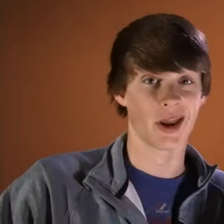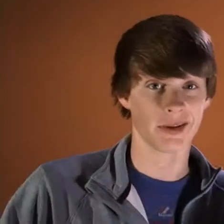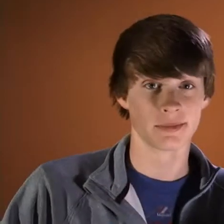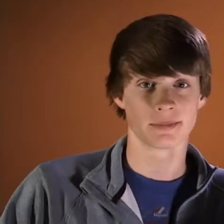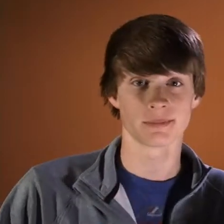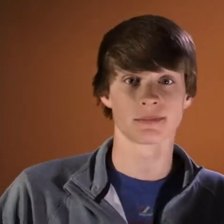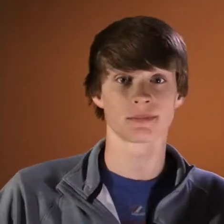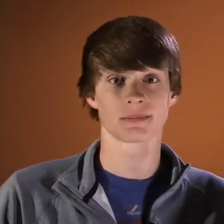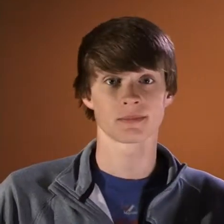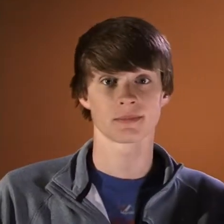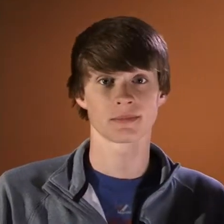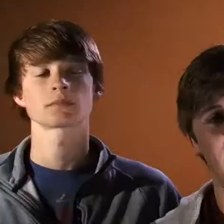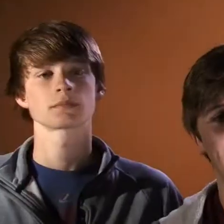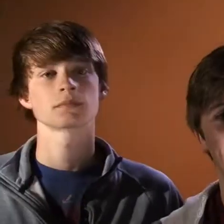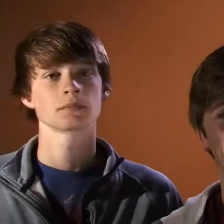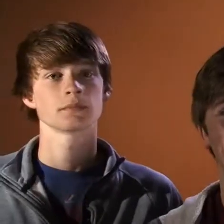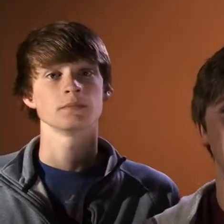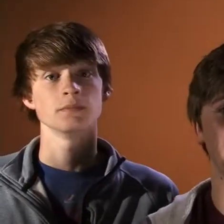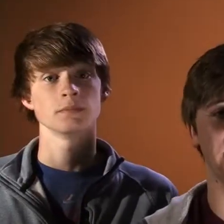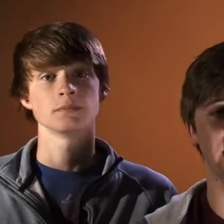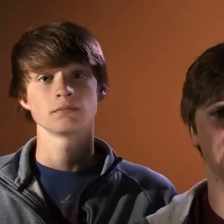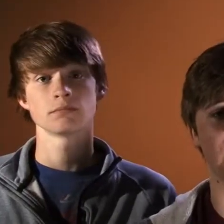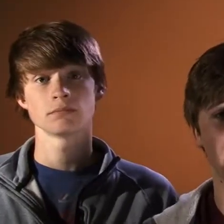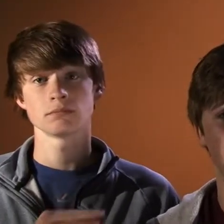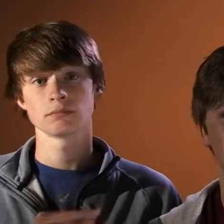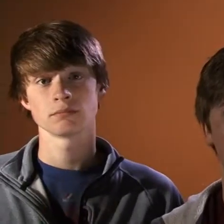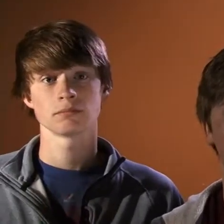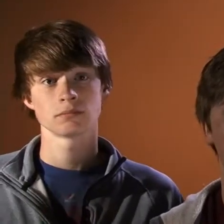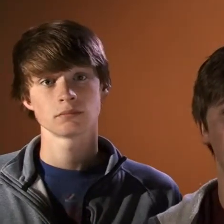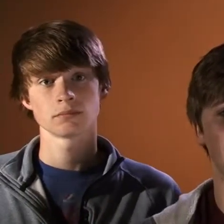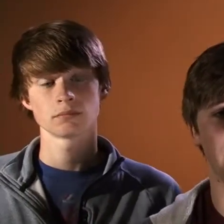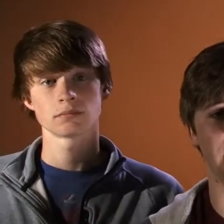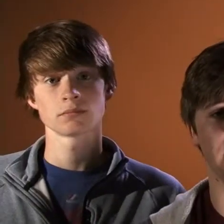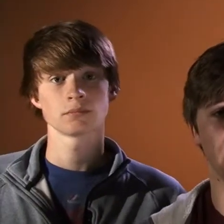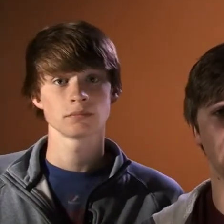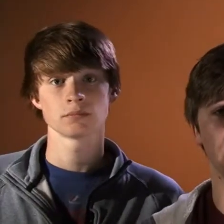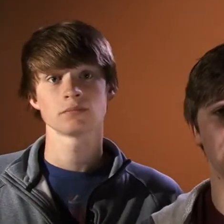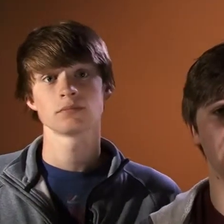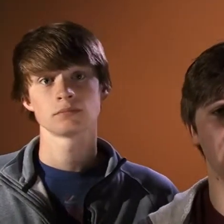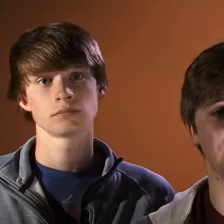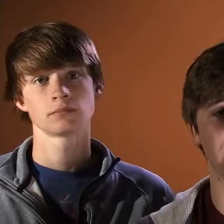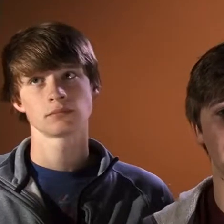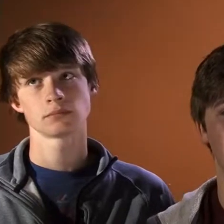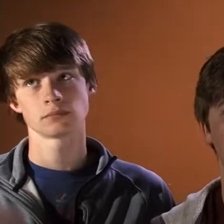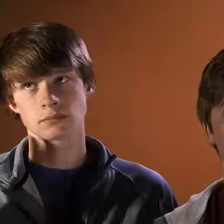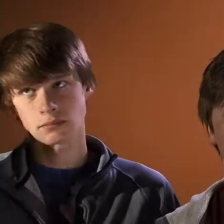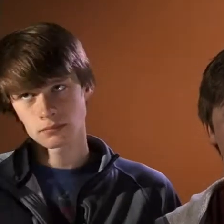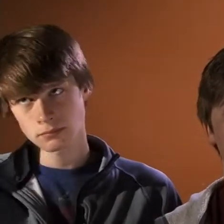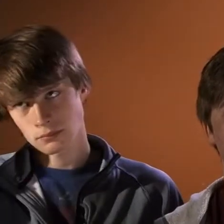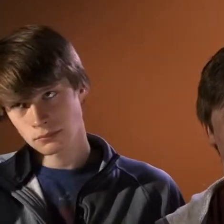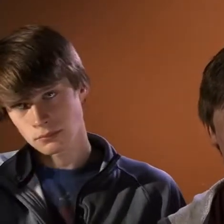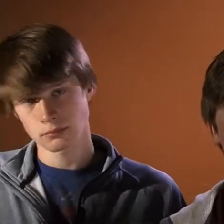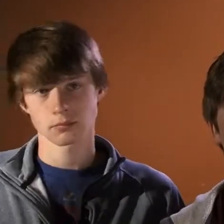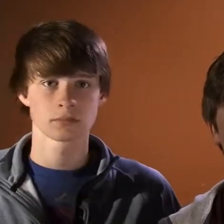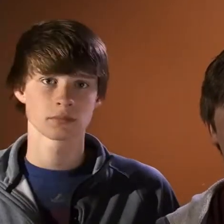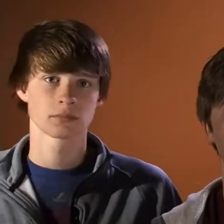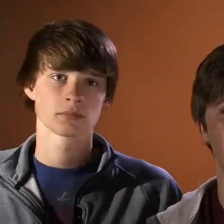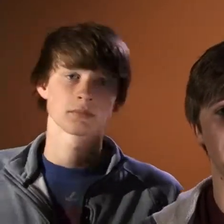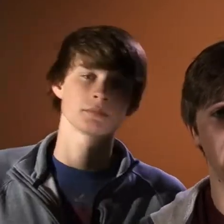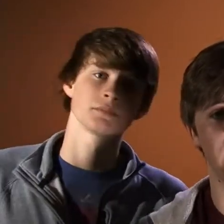Brandon. Okay, here is a quick rundown with graphics for those of you who are still confused about the schedule for this week.